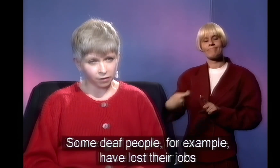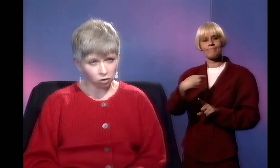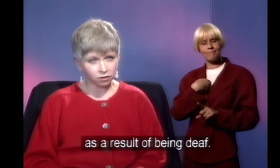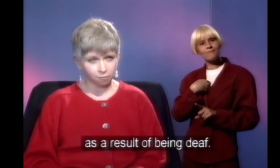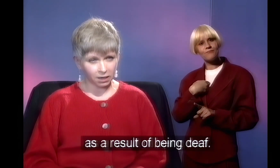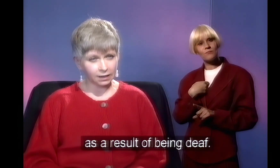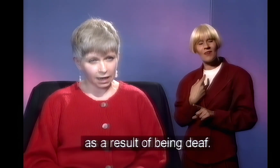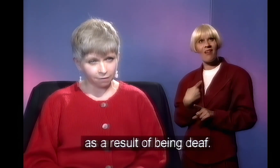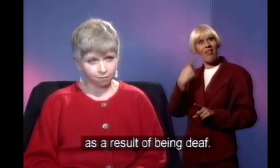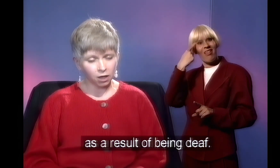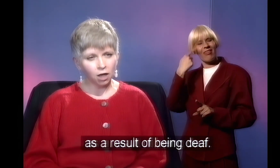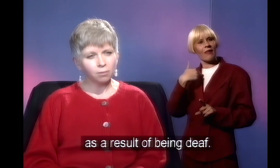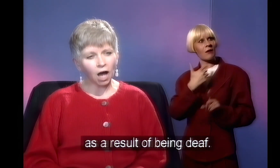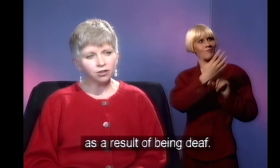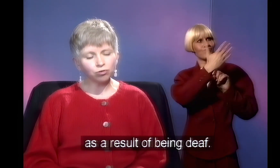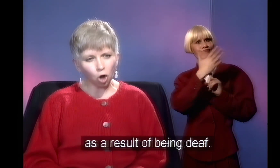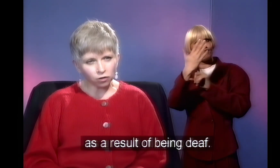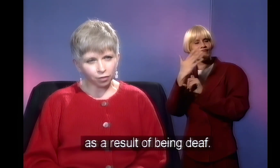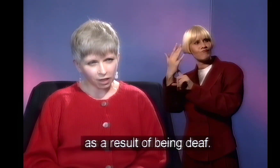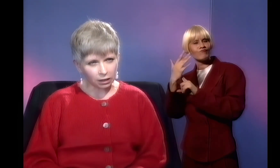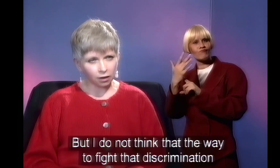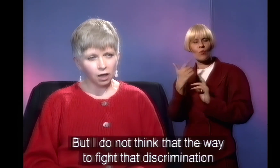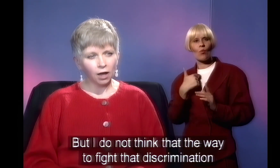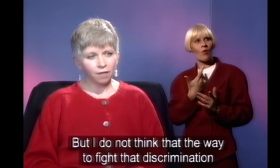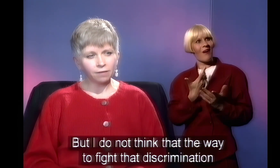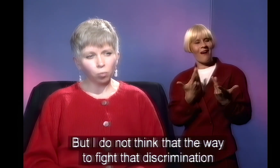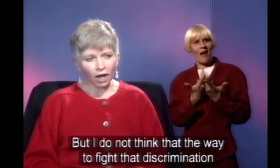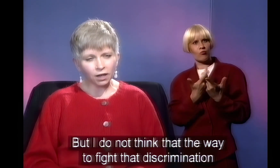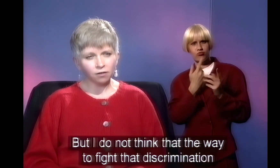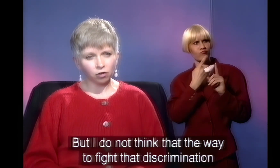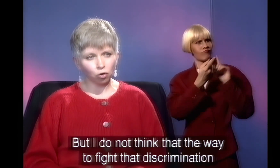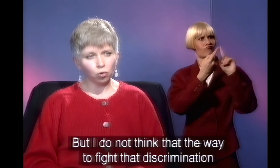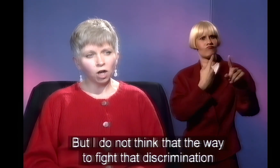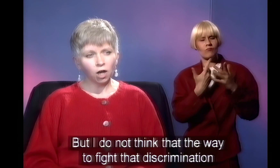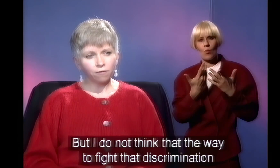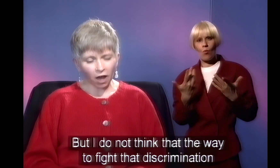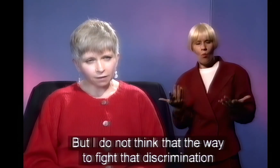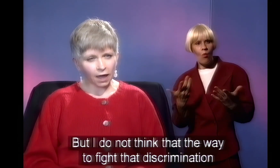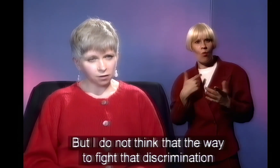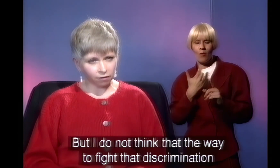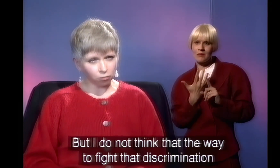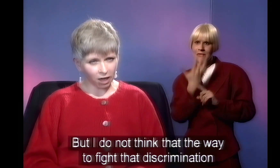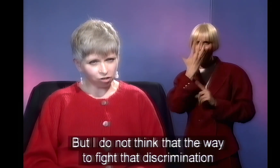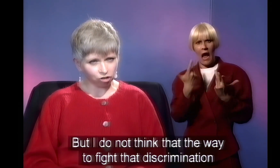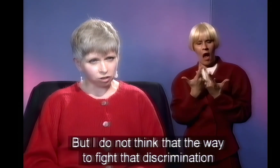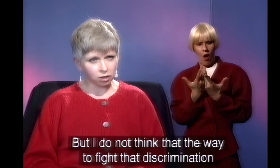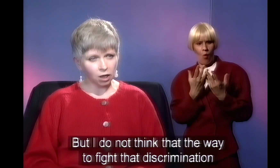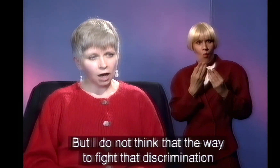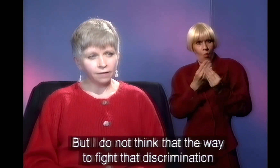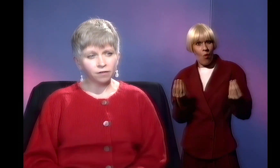result of being deaf. But I do not think that the way to fight that discrimination and